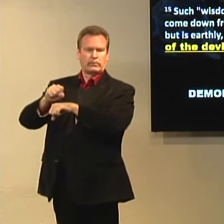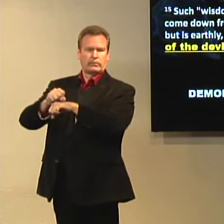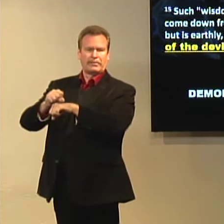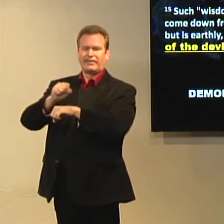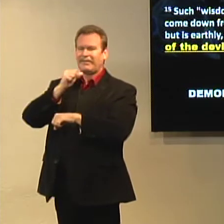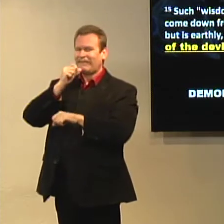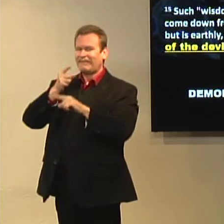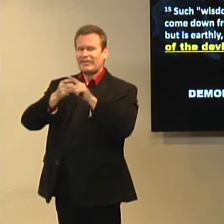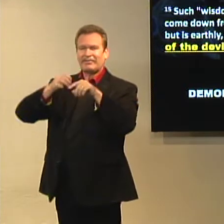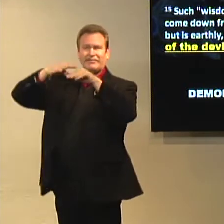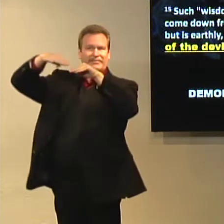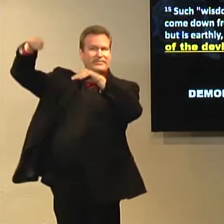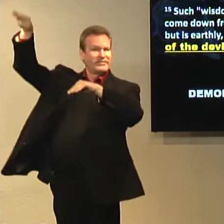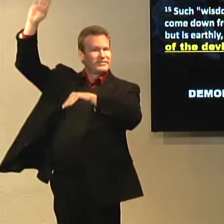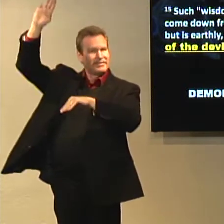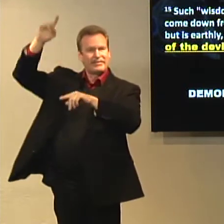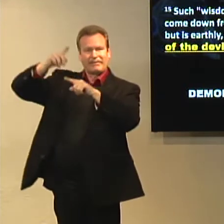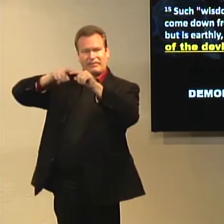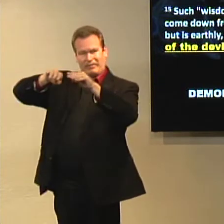This is the devil's work. It's not from